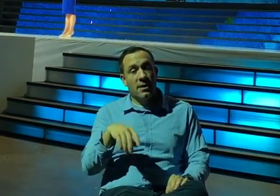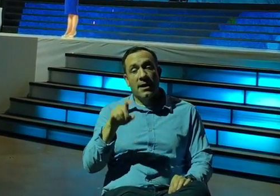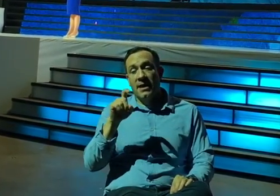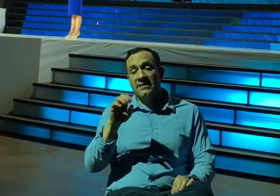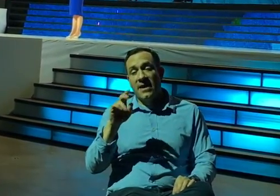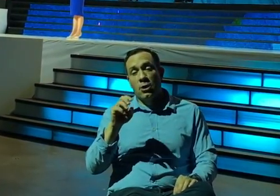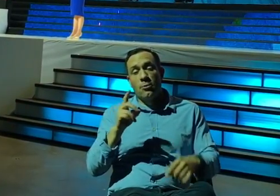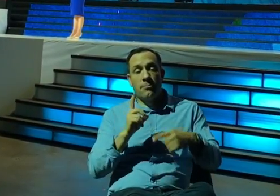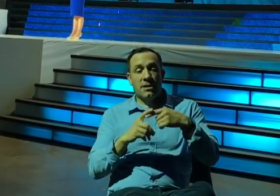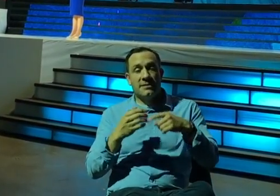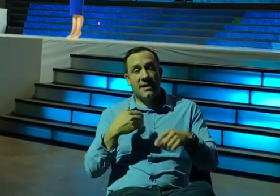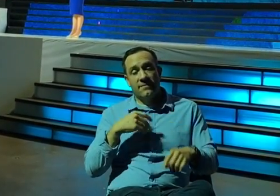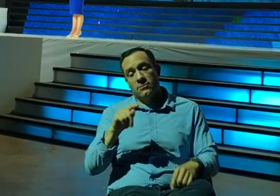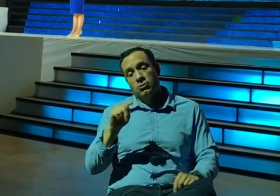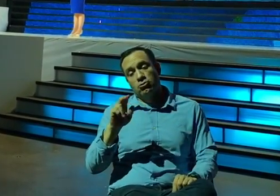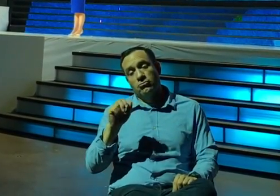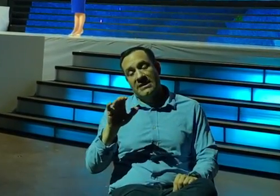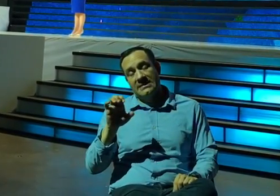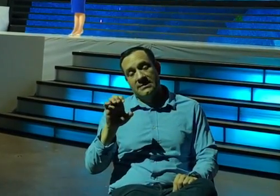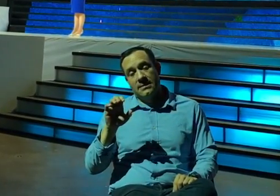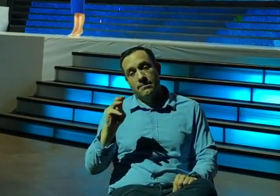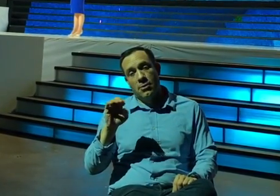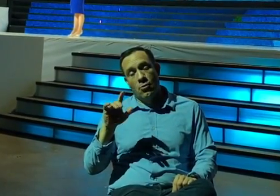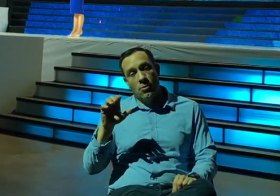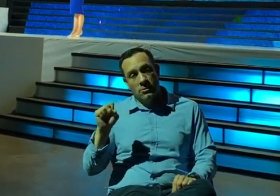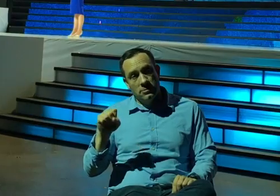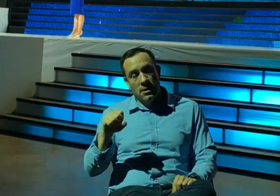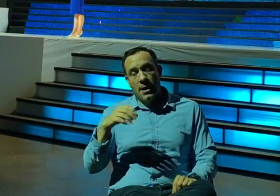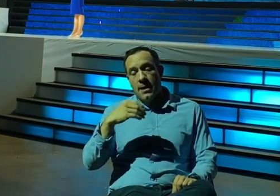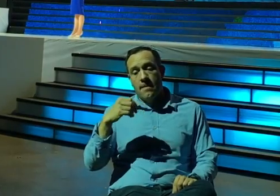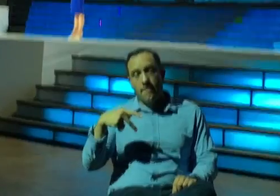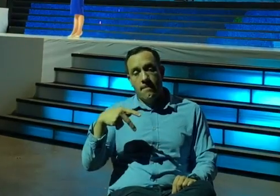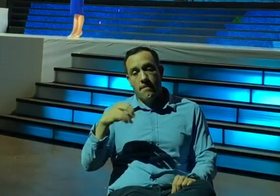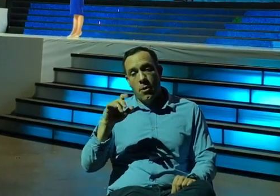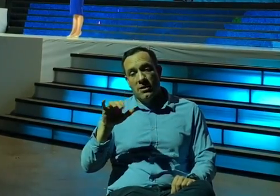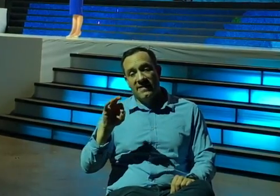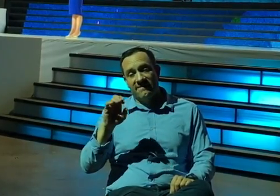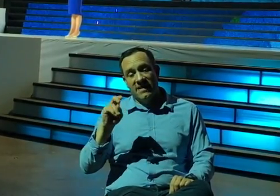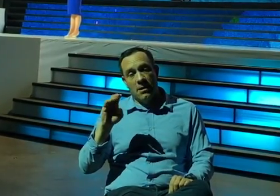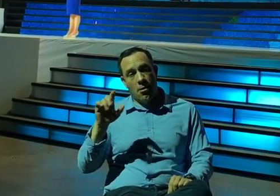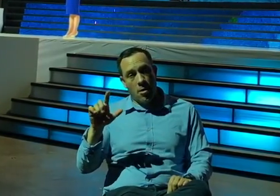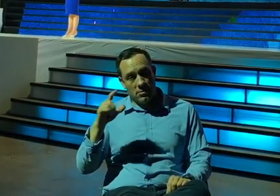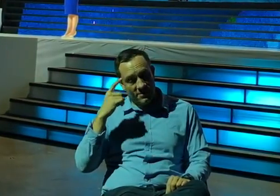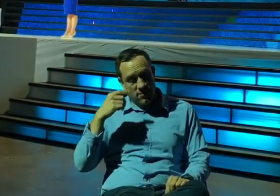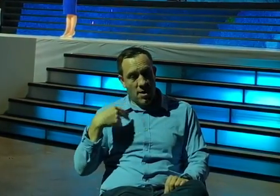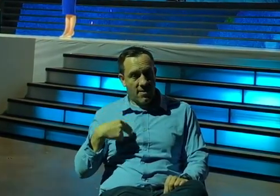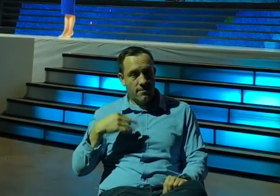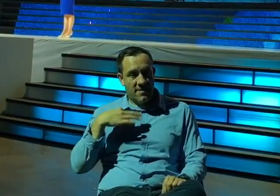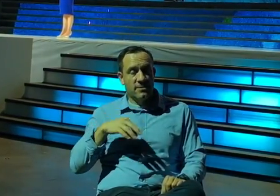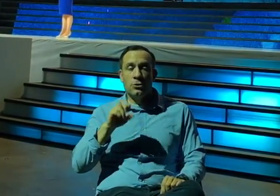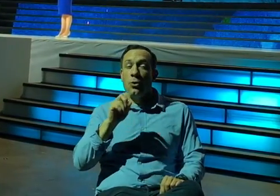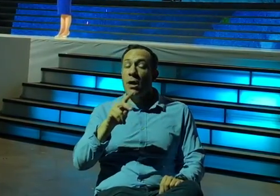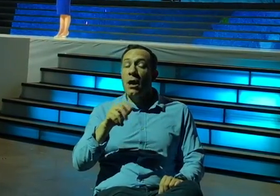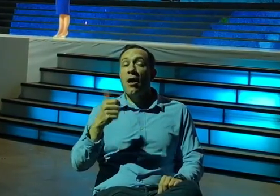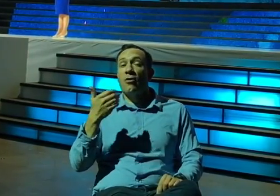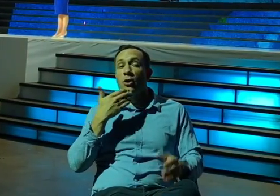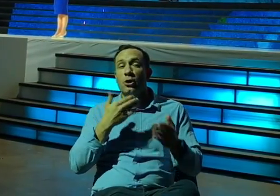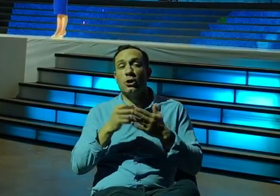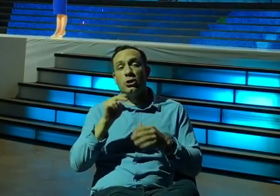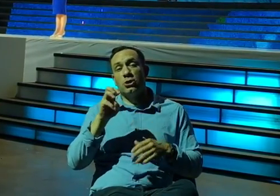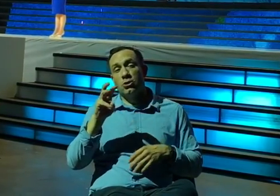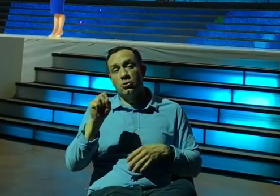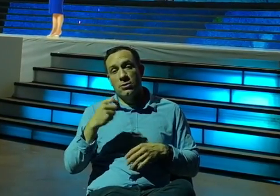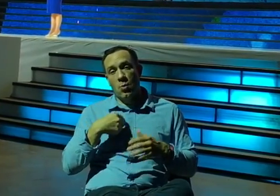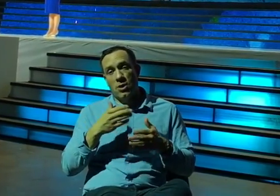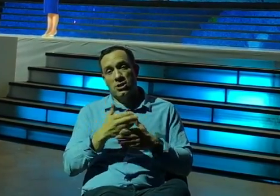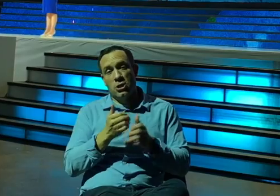trace minerals, added polyphenols for gut health, and menopausal benefits. Now, here's some additional good news that I